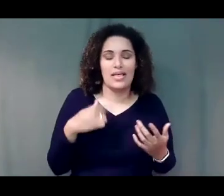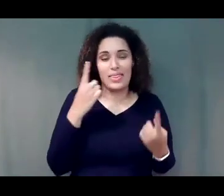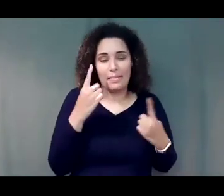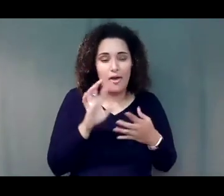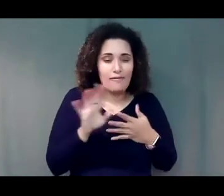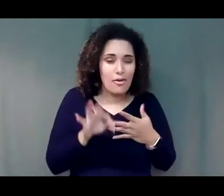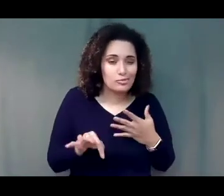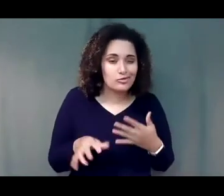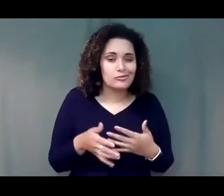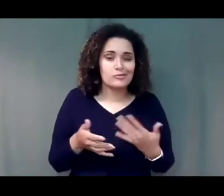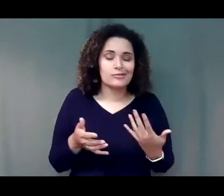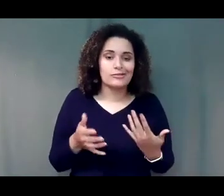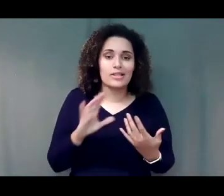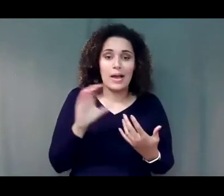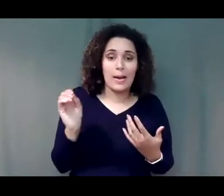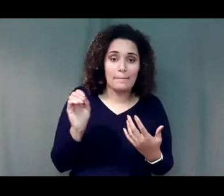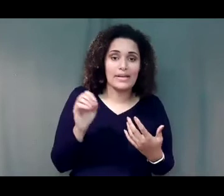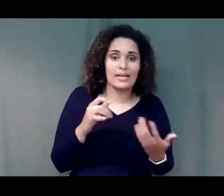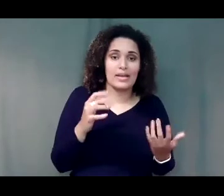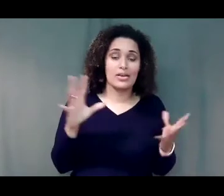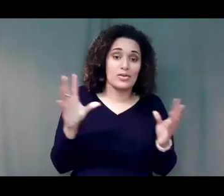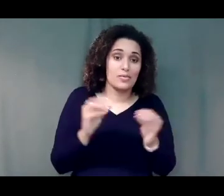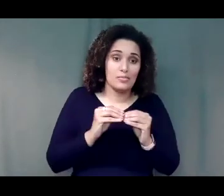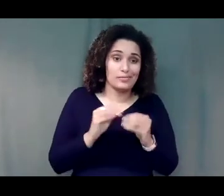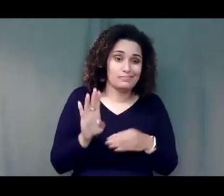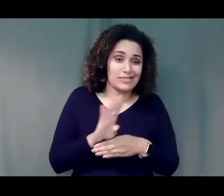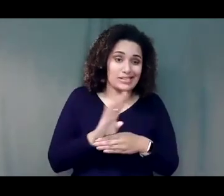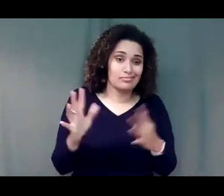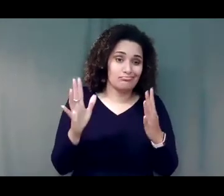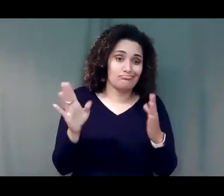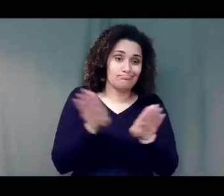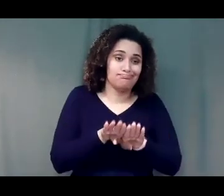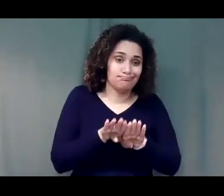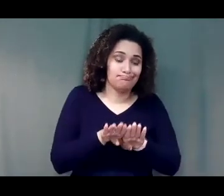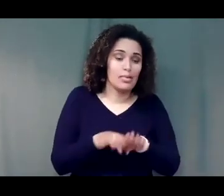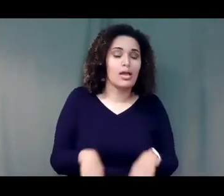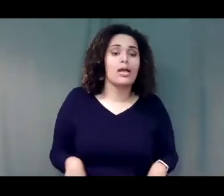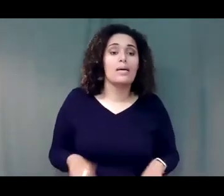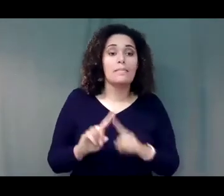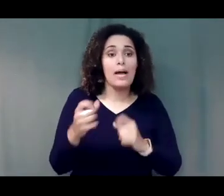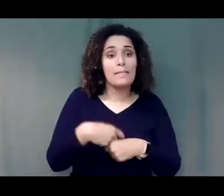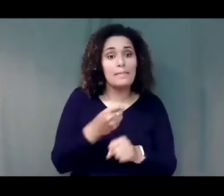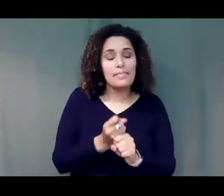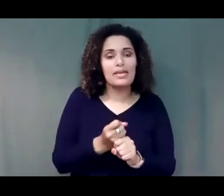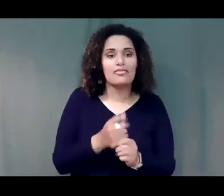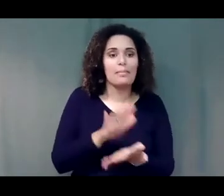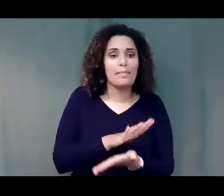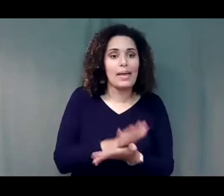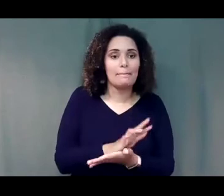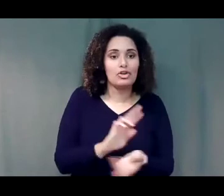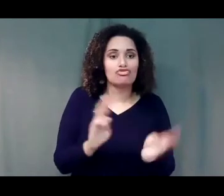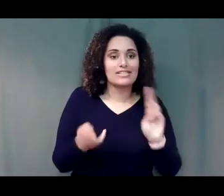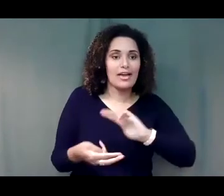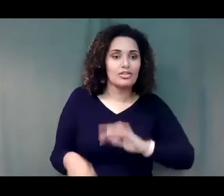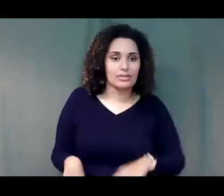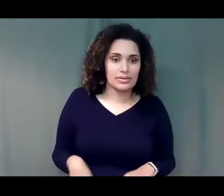there was a company, which unfortunately is no longer in business, but they made countertops from recycled paper.